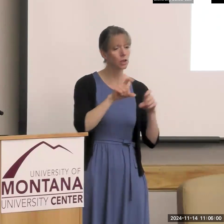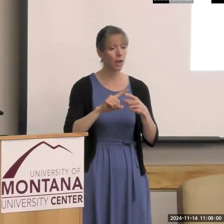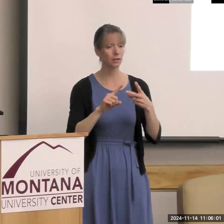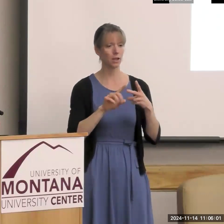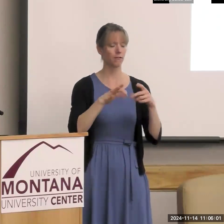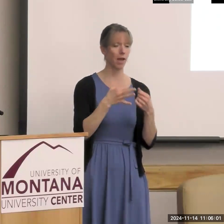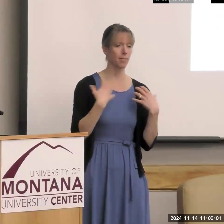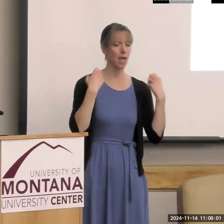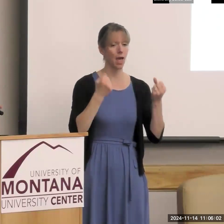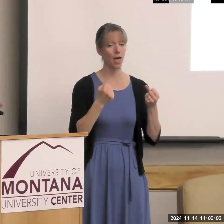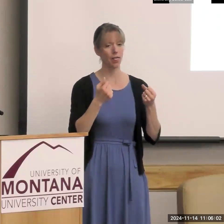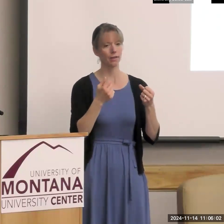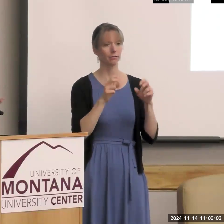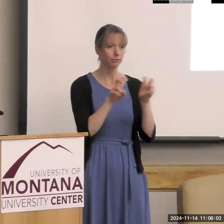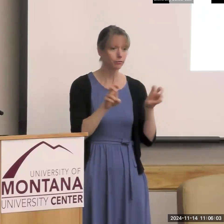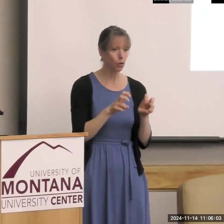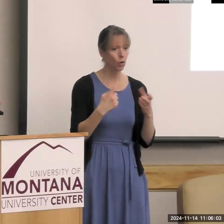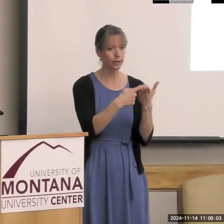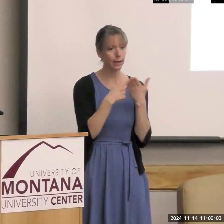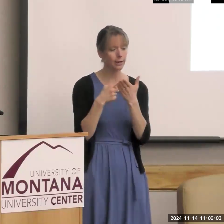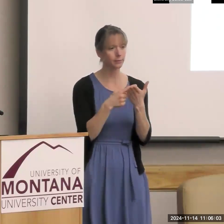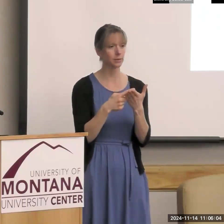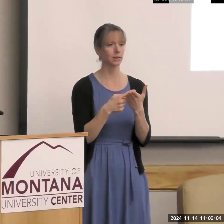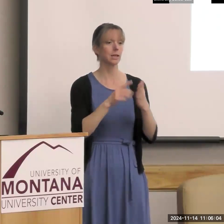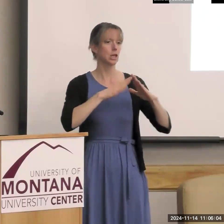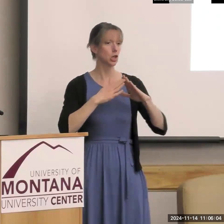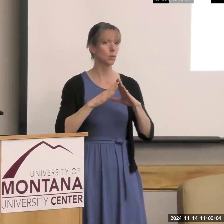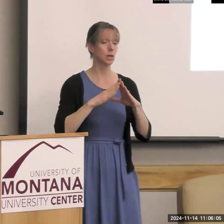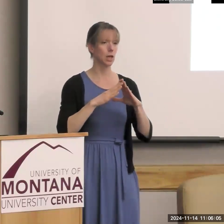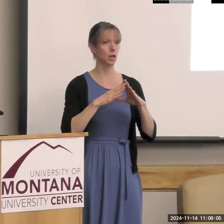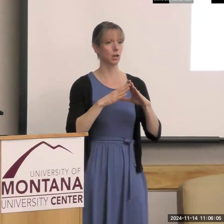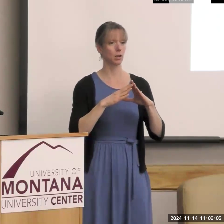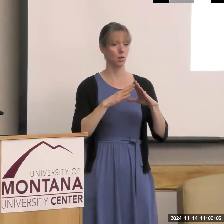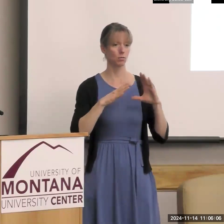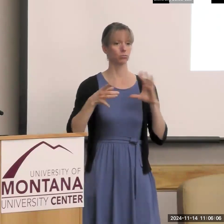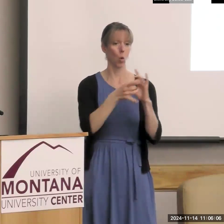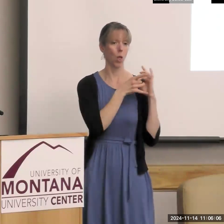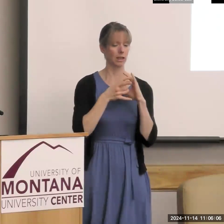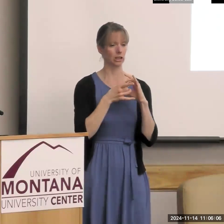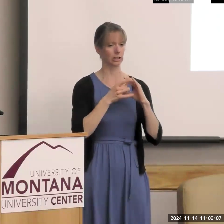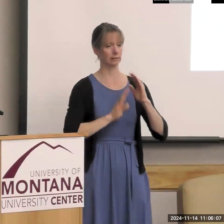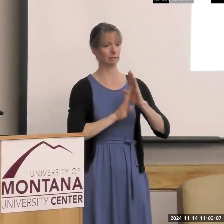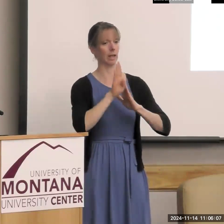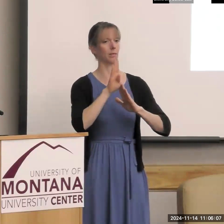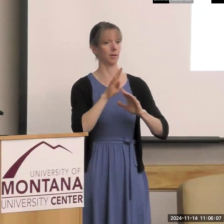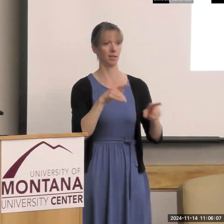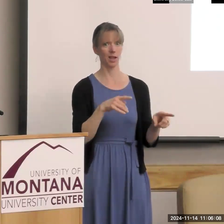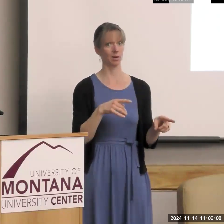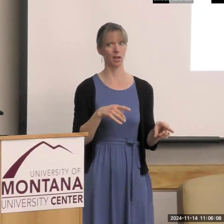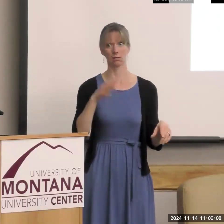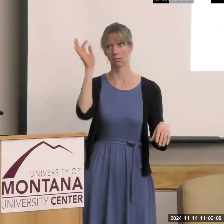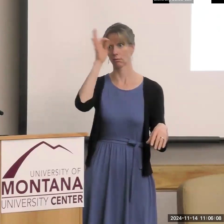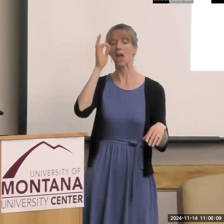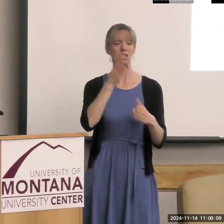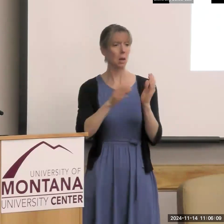forums. Their community coalition building is probably not within a lot of their wheelhouses. Some of them,